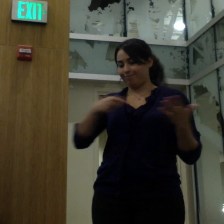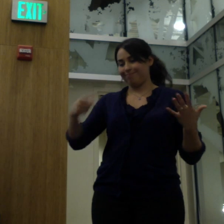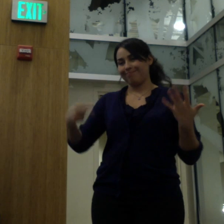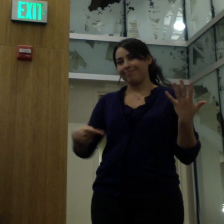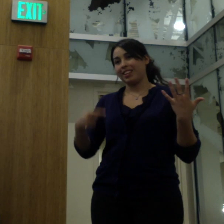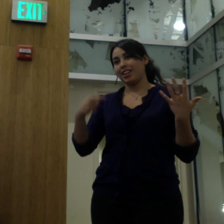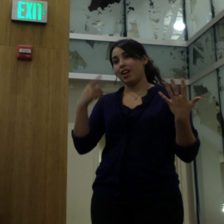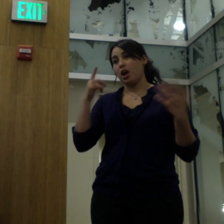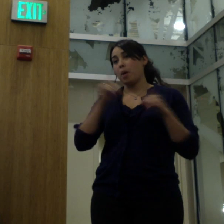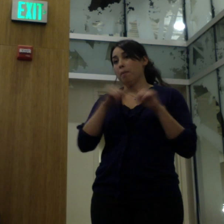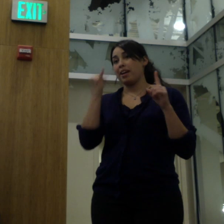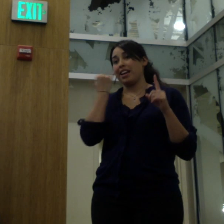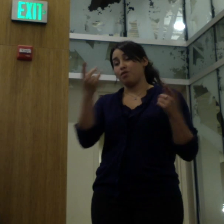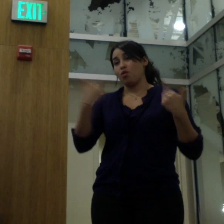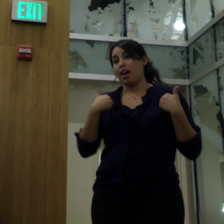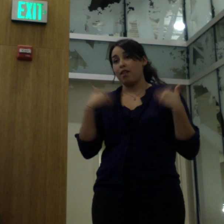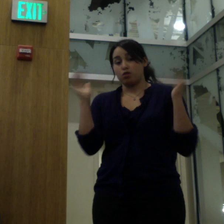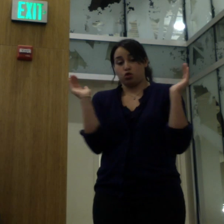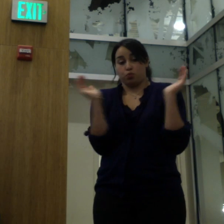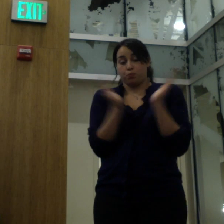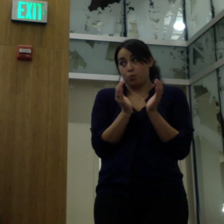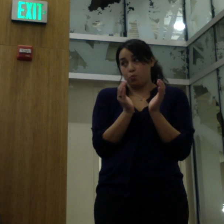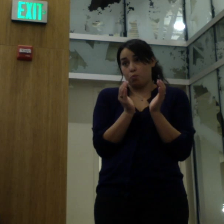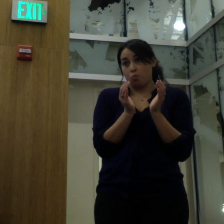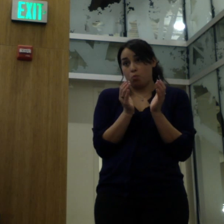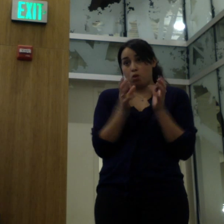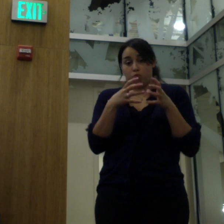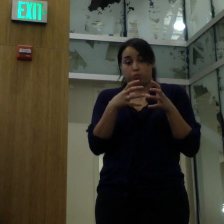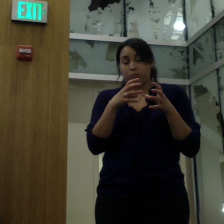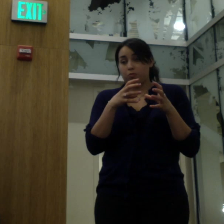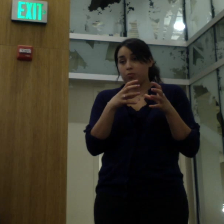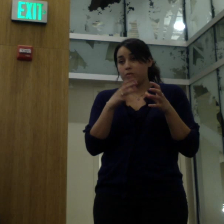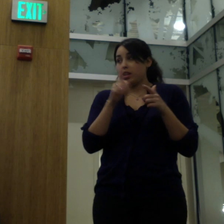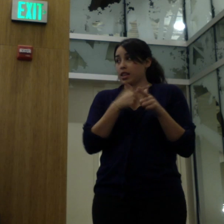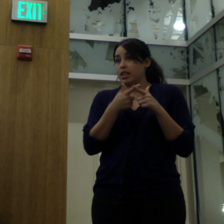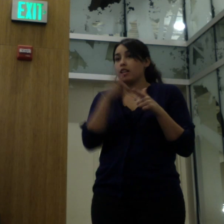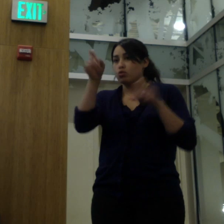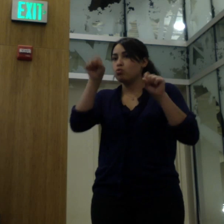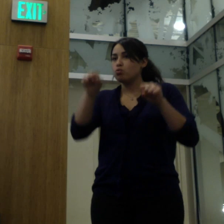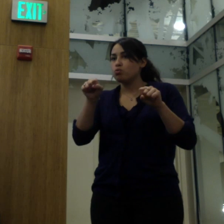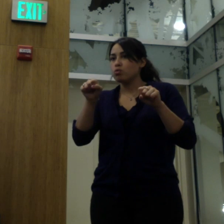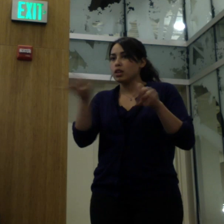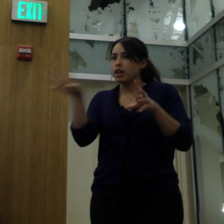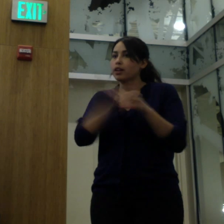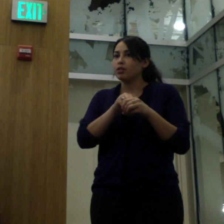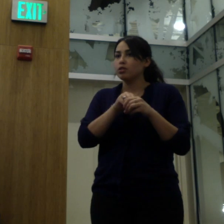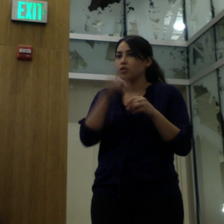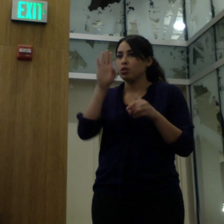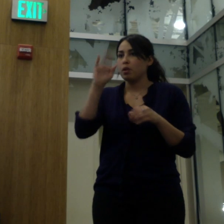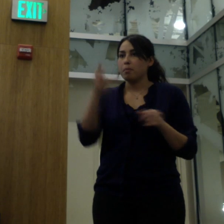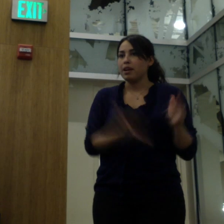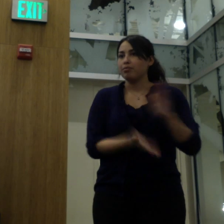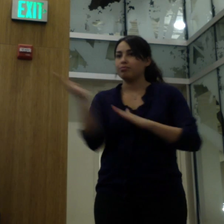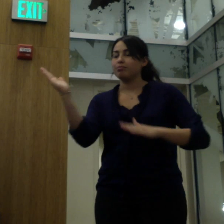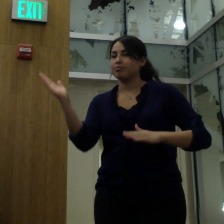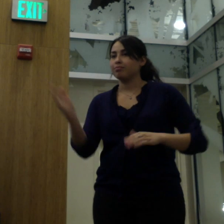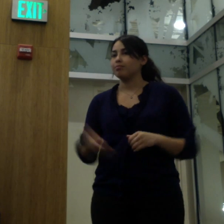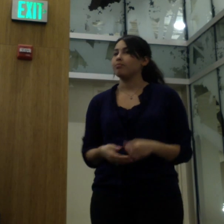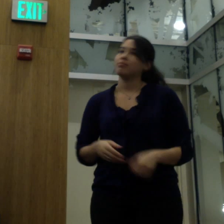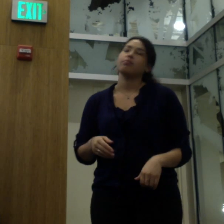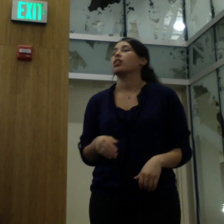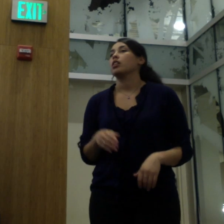if you have it small and contained, then you can include that in your grab and go. All right?